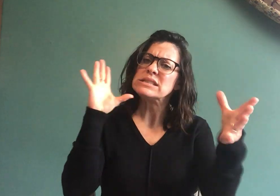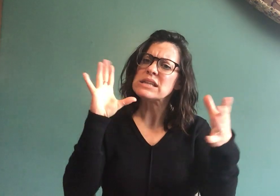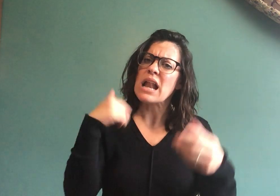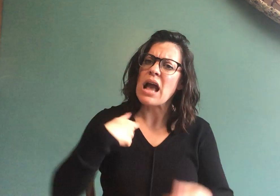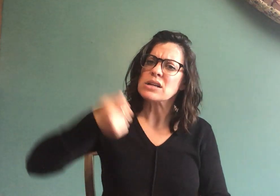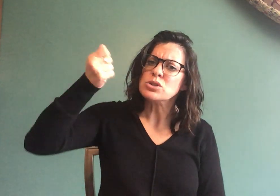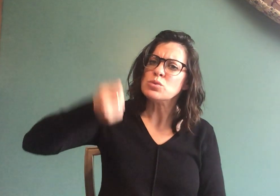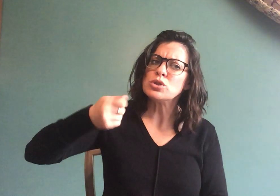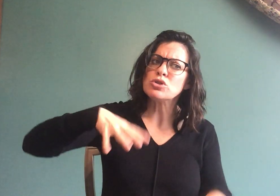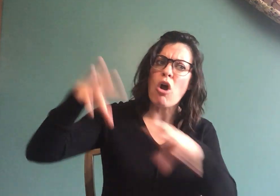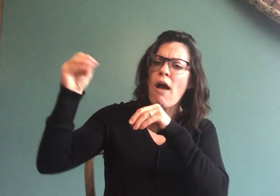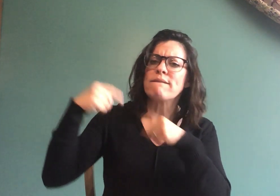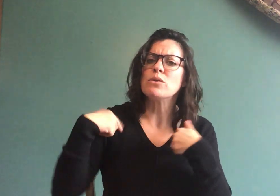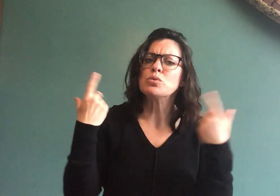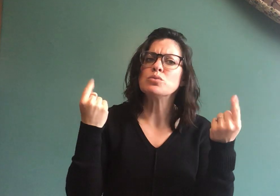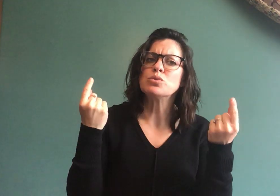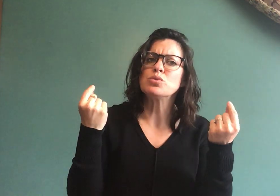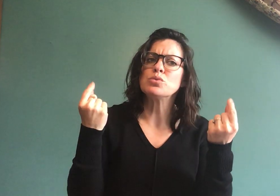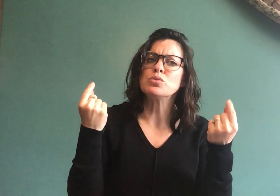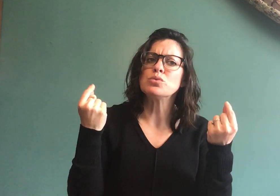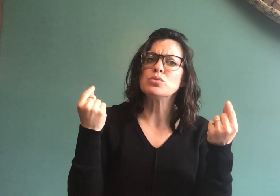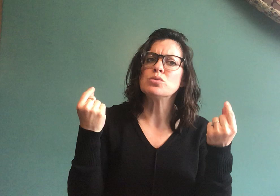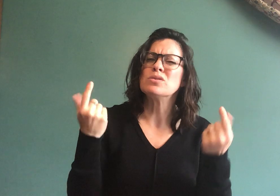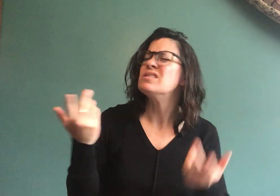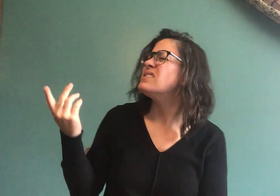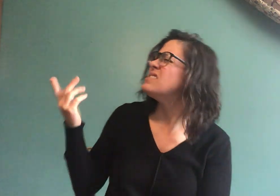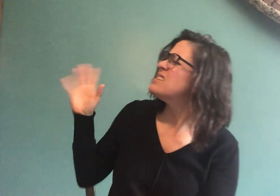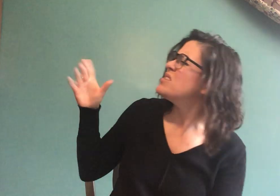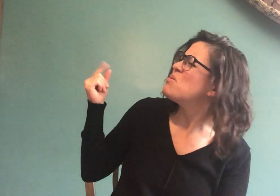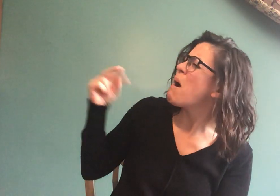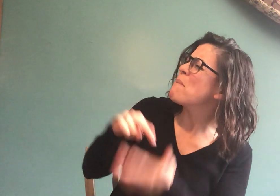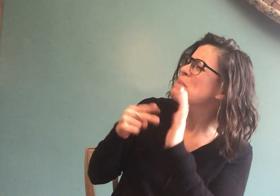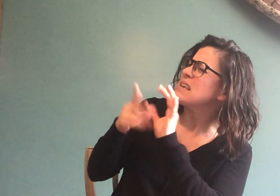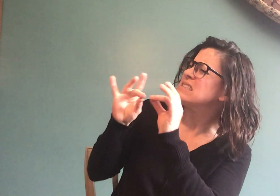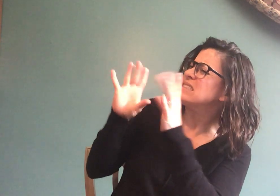What you mean by disconnect switch? All right, I'll show you one.